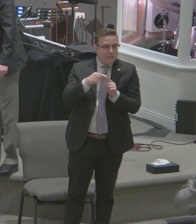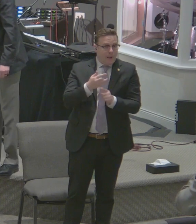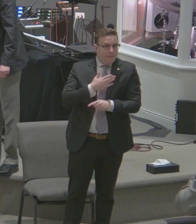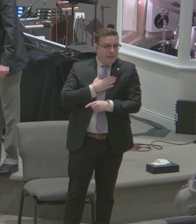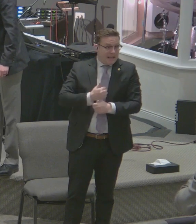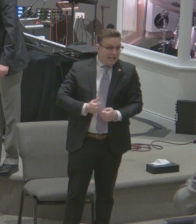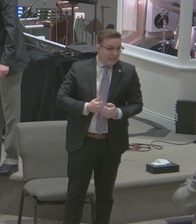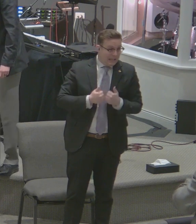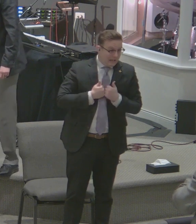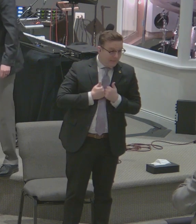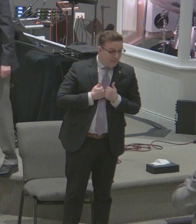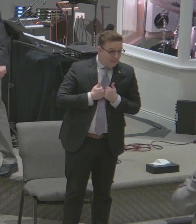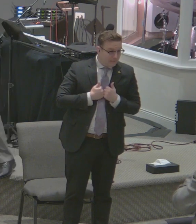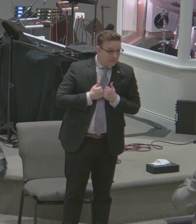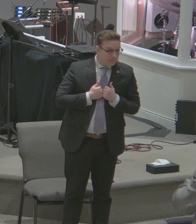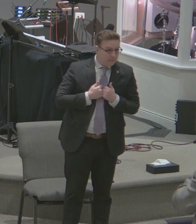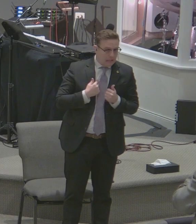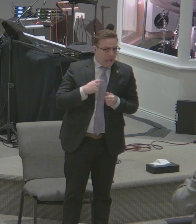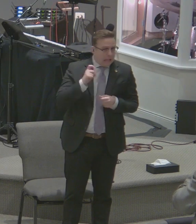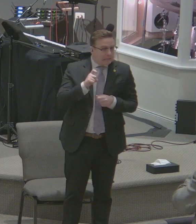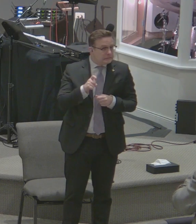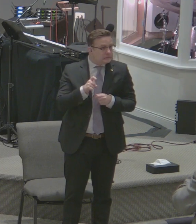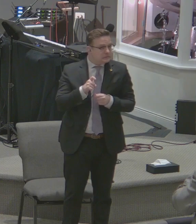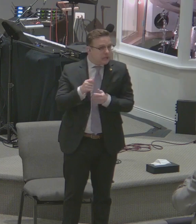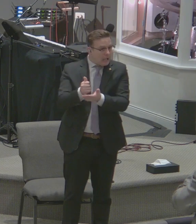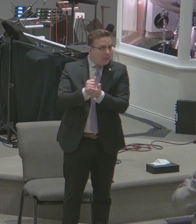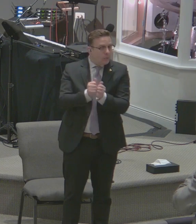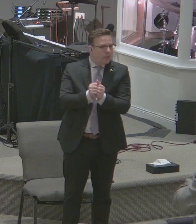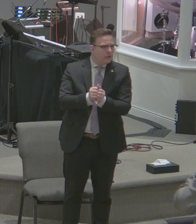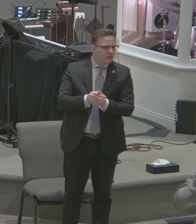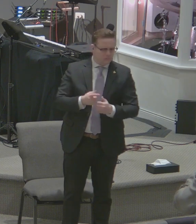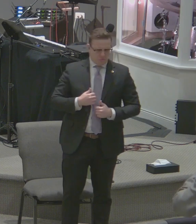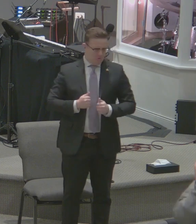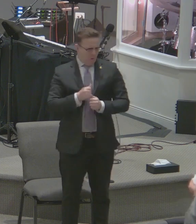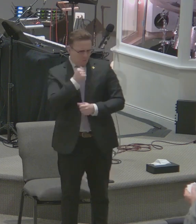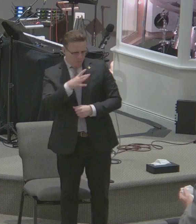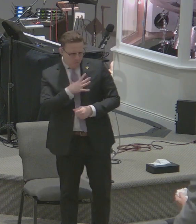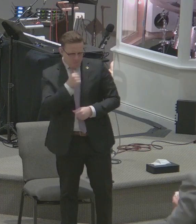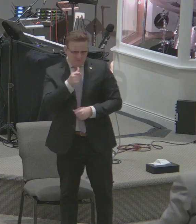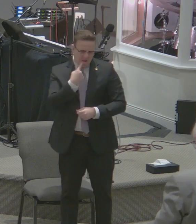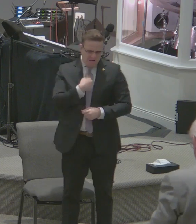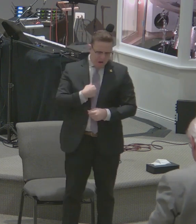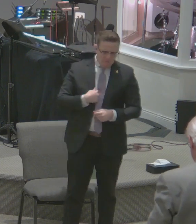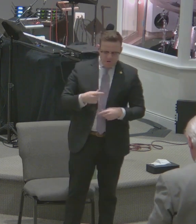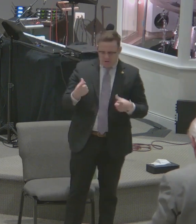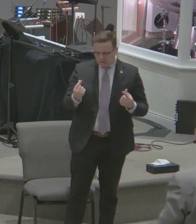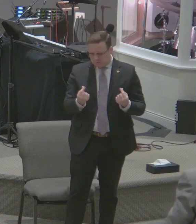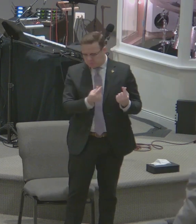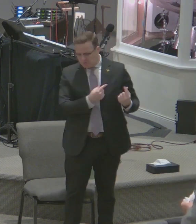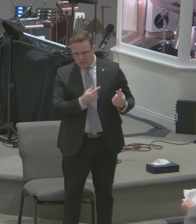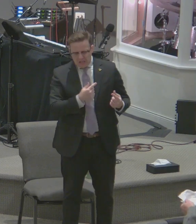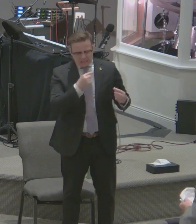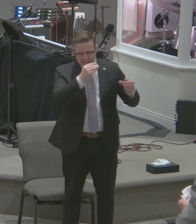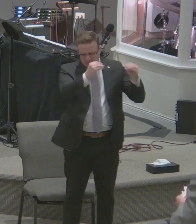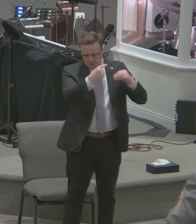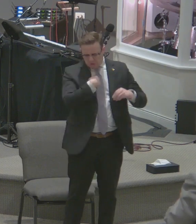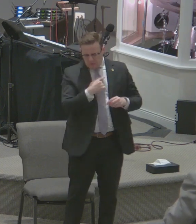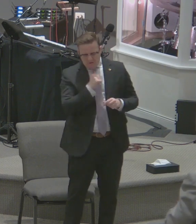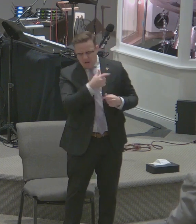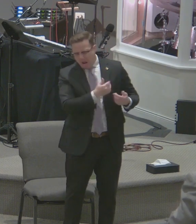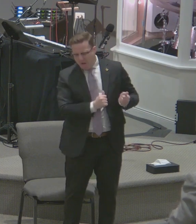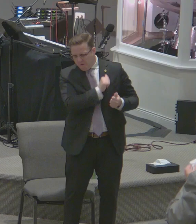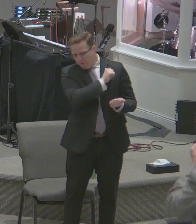life that I needed. Well, a woman said, I do not permit a woman to have authority over a